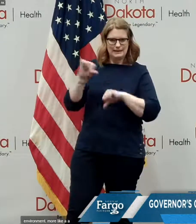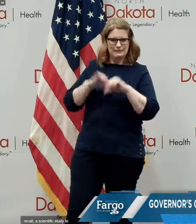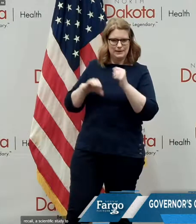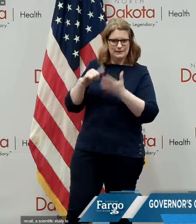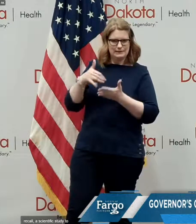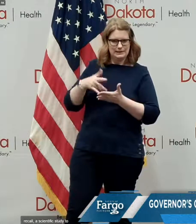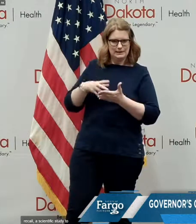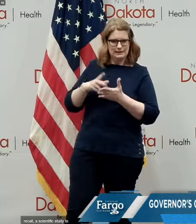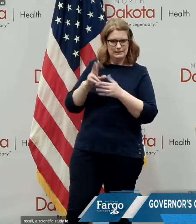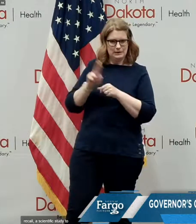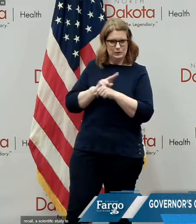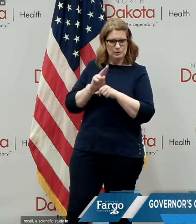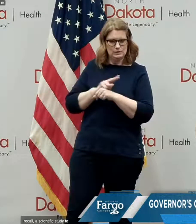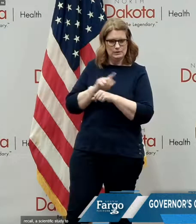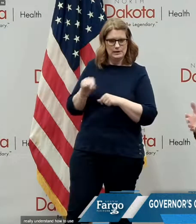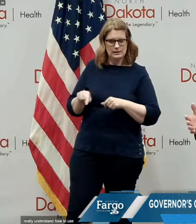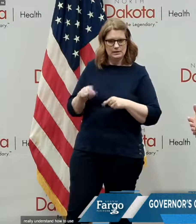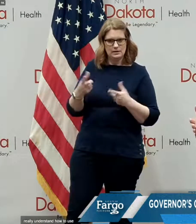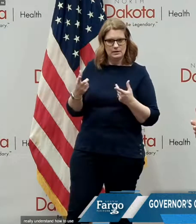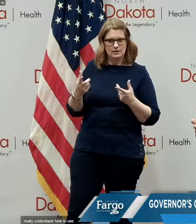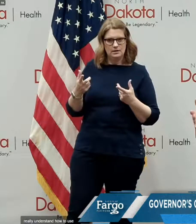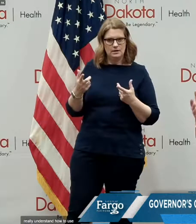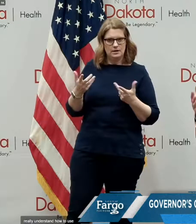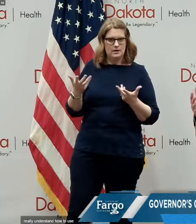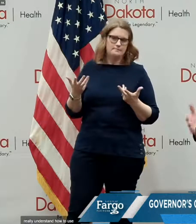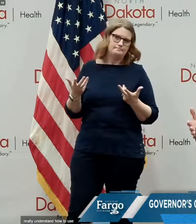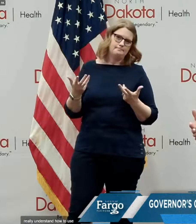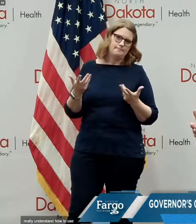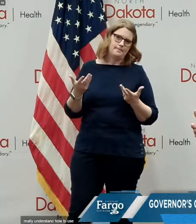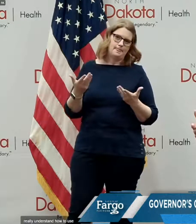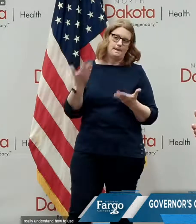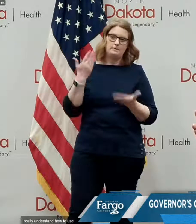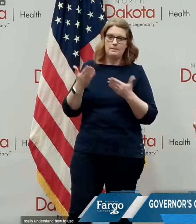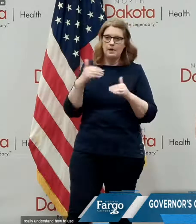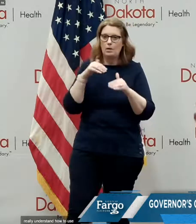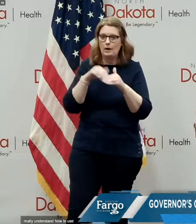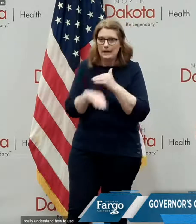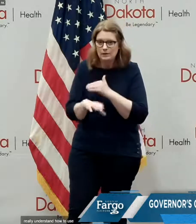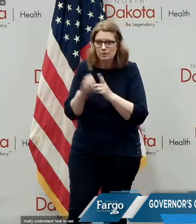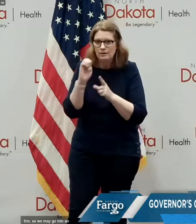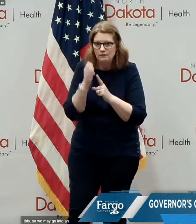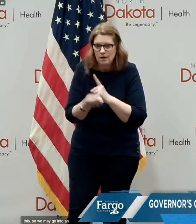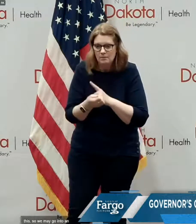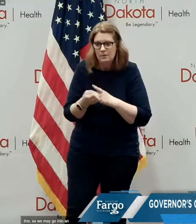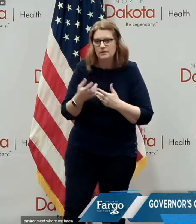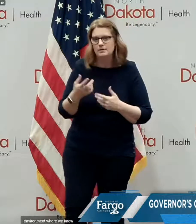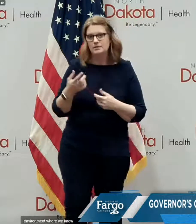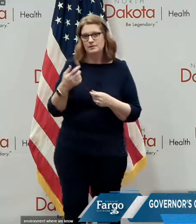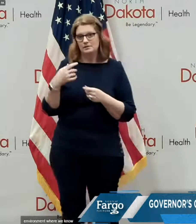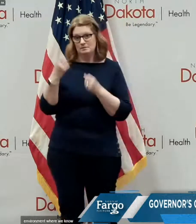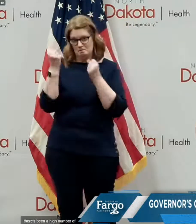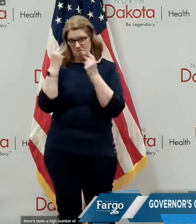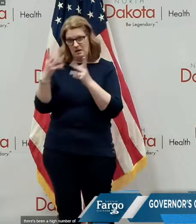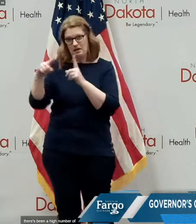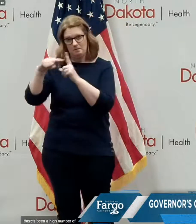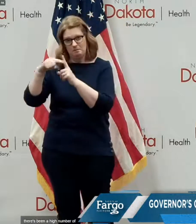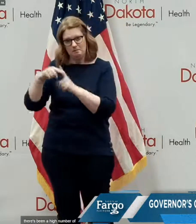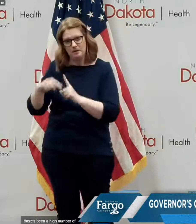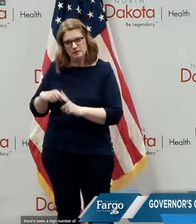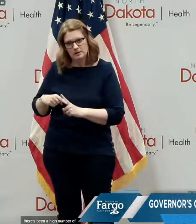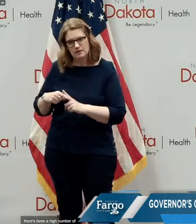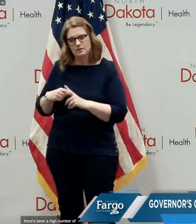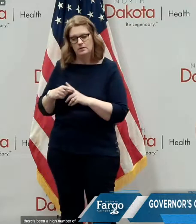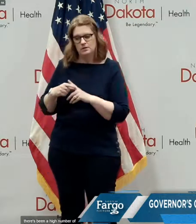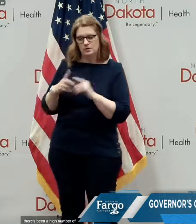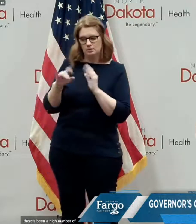how to use this. So we may go into an environment where we know there have been a high number of positives, where we can